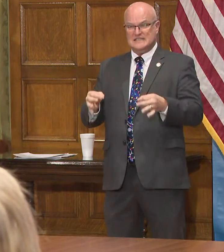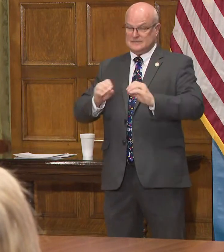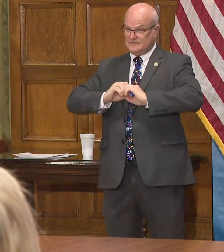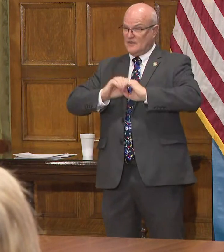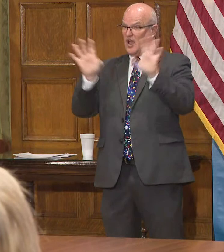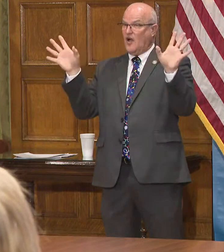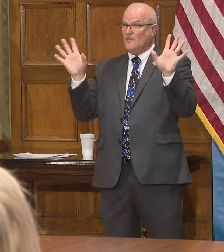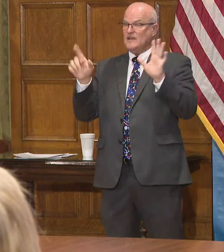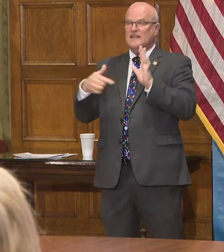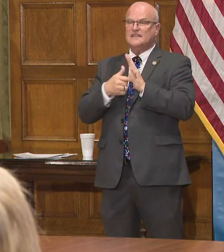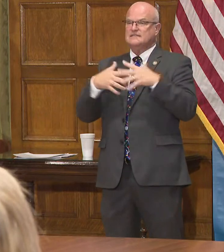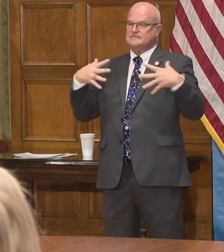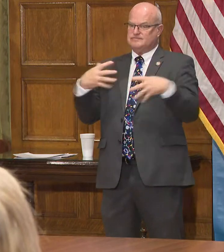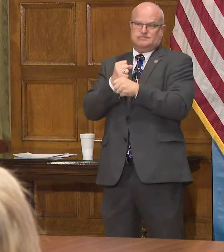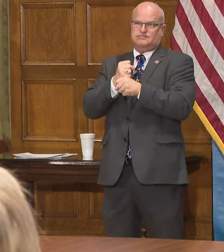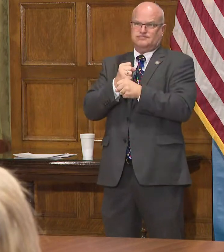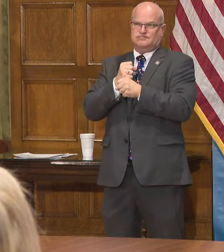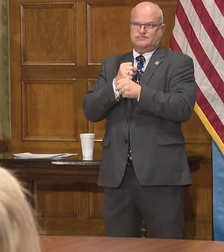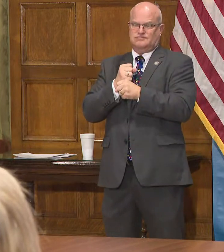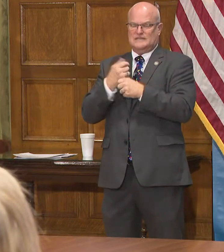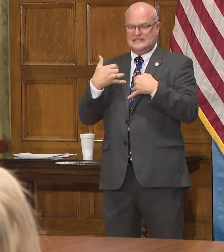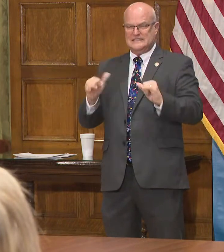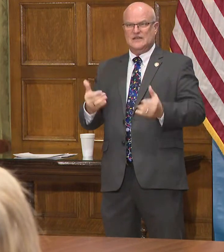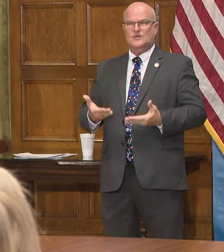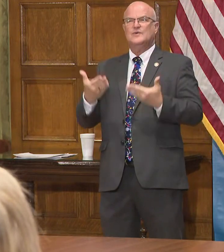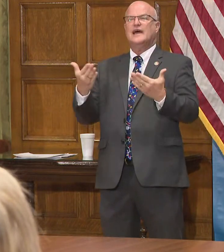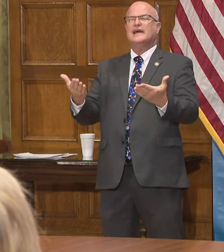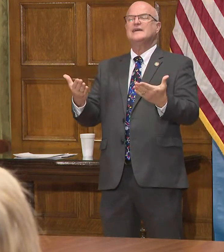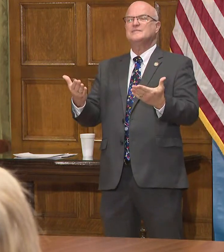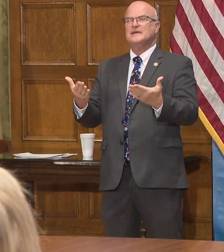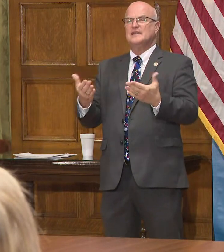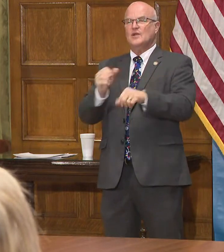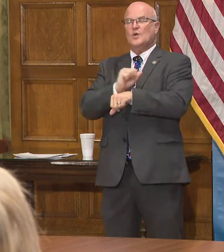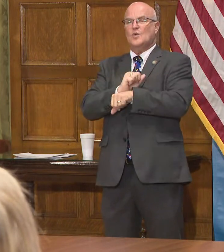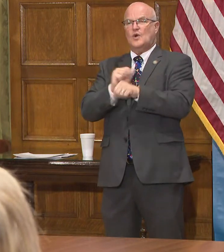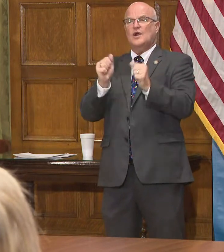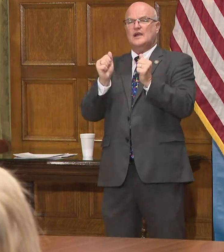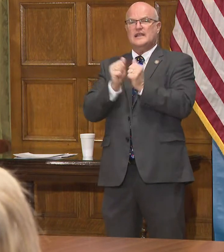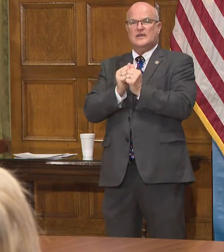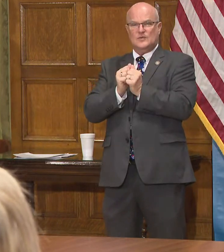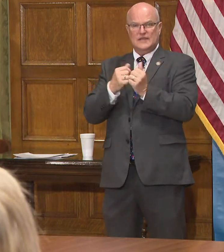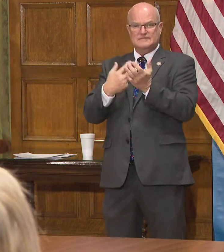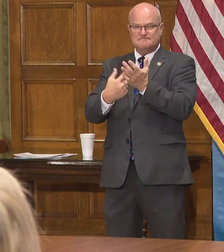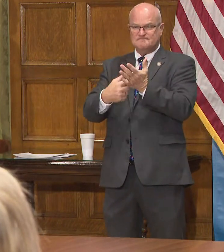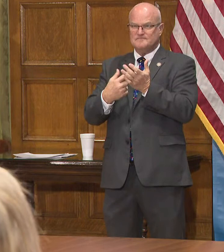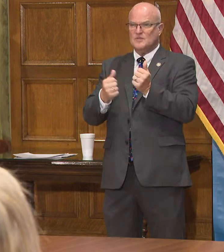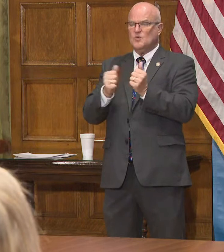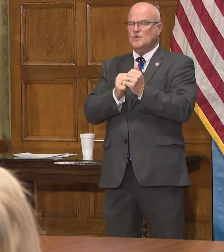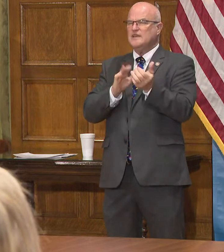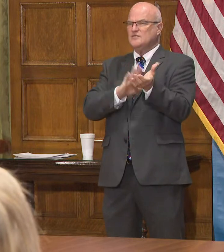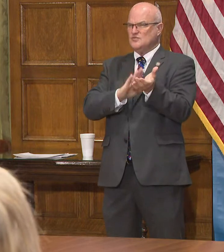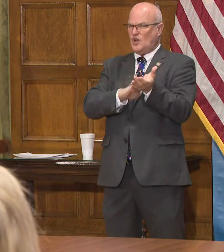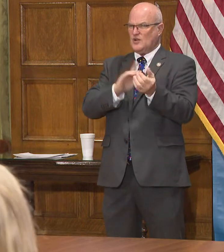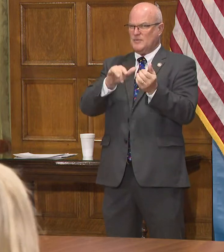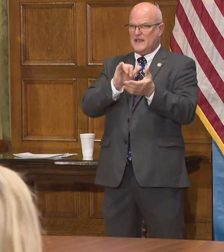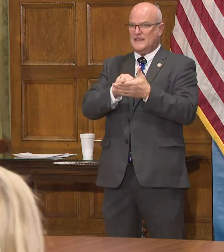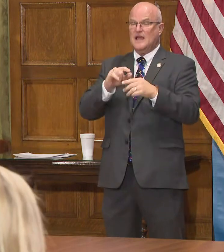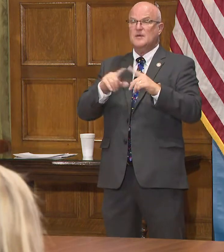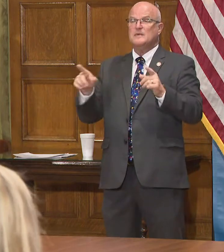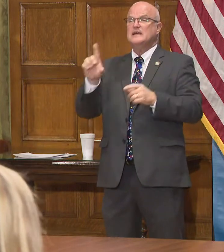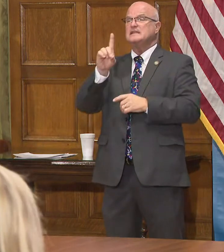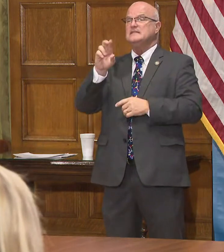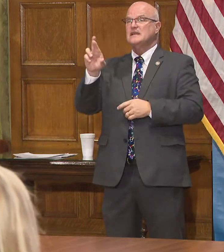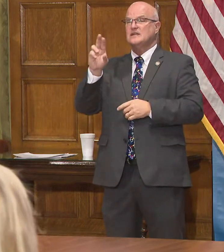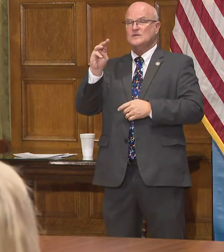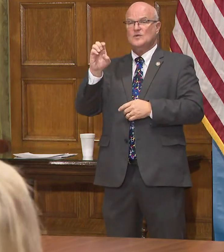Obviously, this isn't the comprehensive information. We still recommend working with and consulting the medical professionals on that, but as Dr. Romero